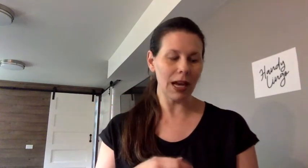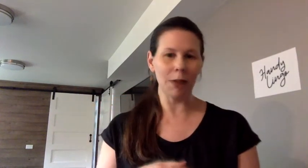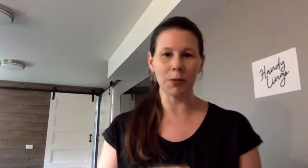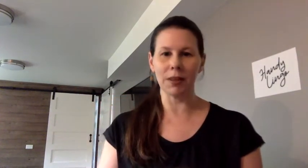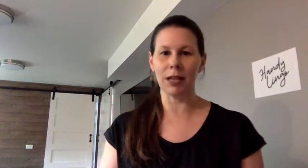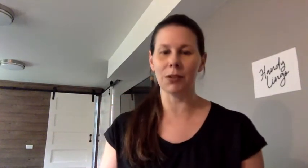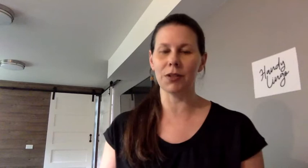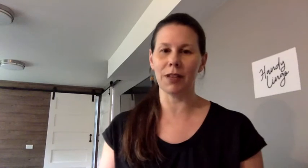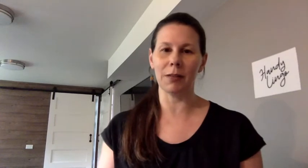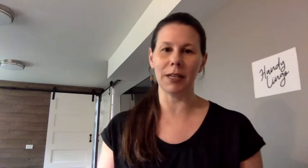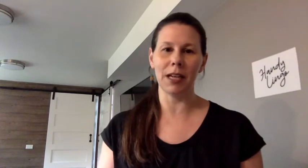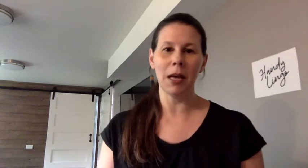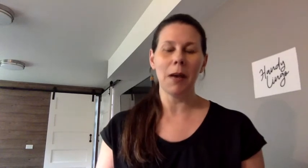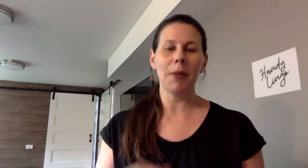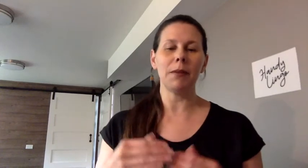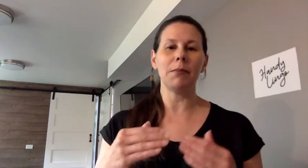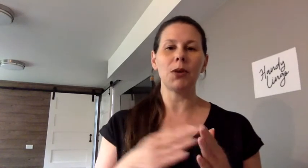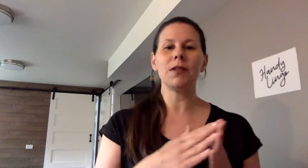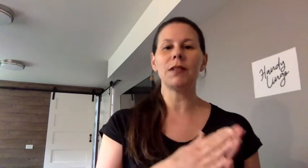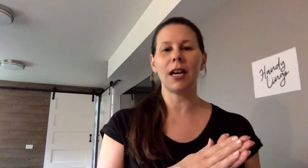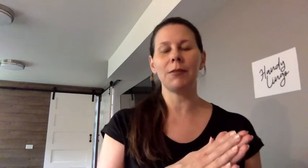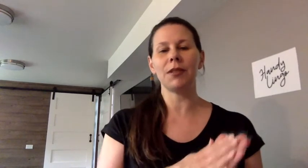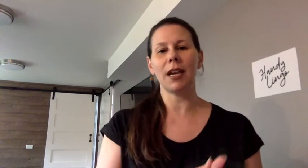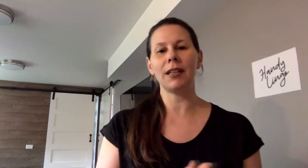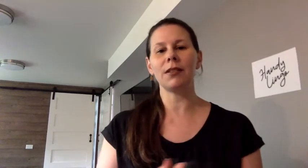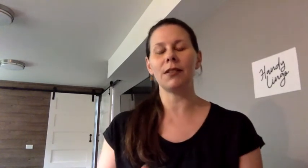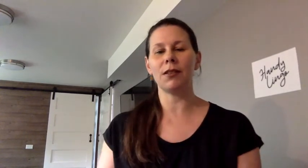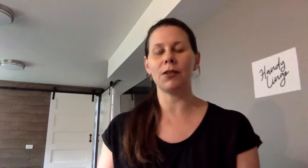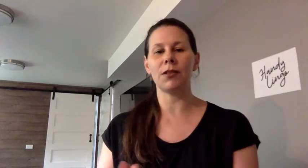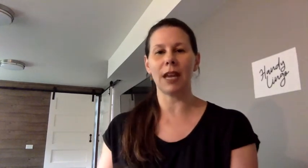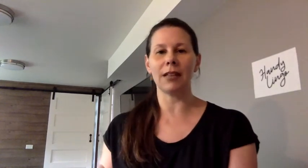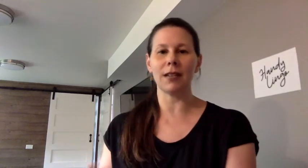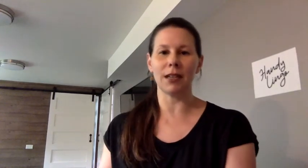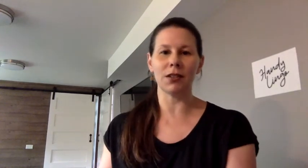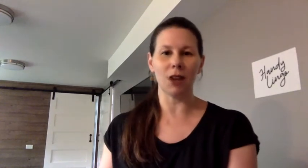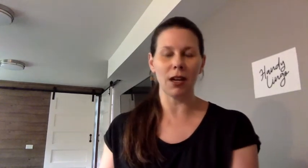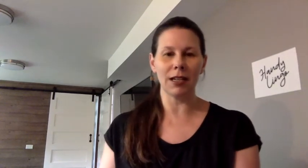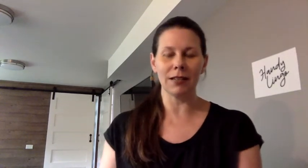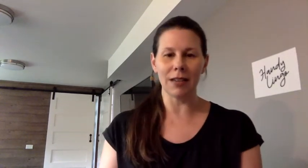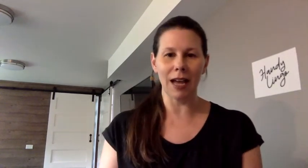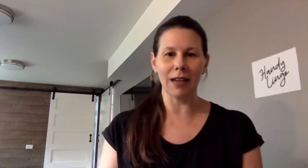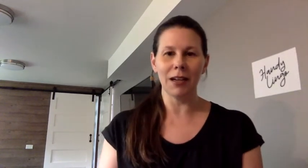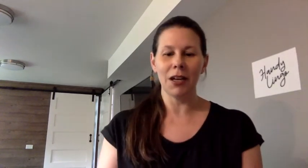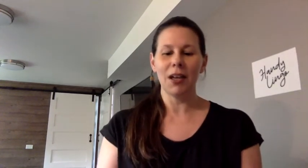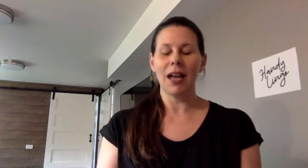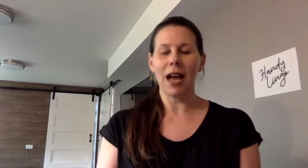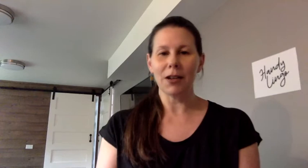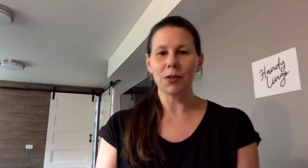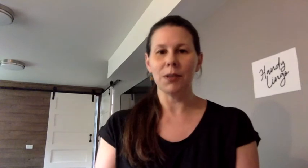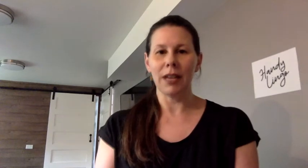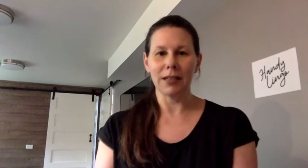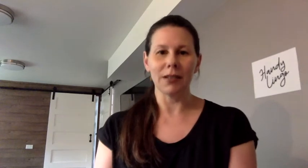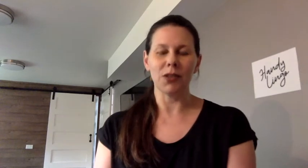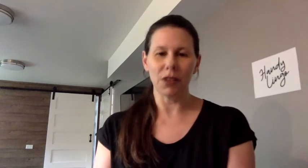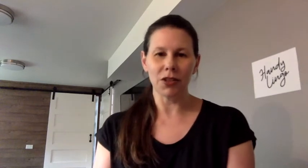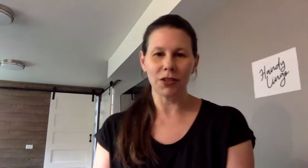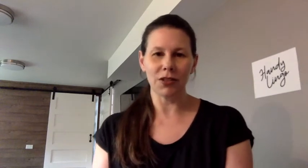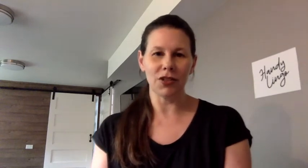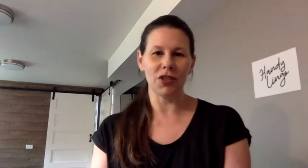helps with language development. But most of the time, signing those signs in a song is not actual ASL structure. This is just a